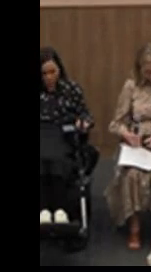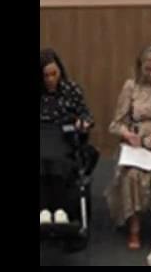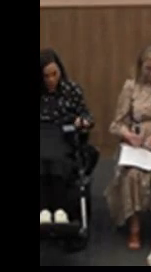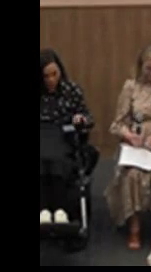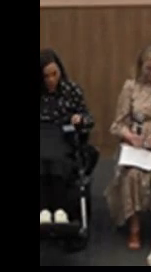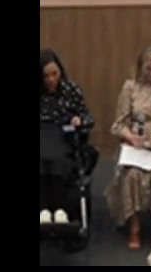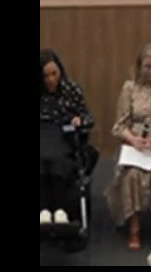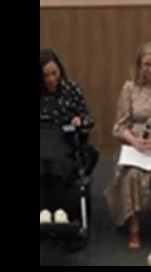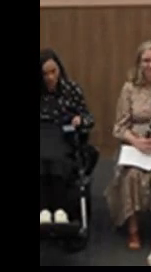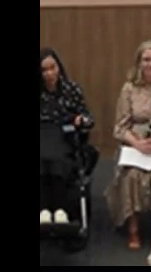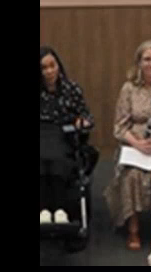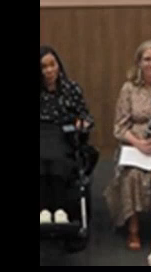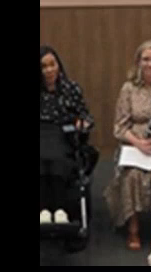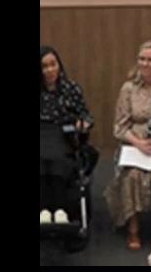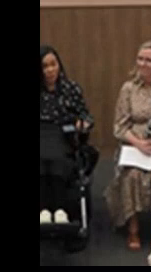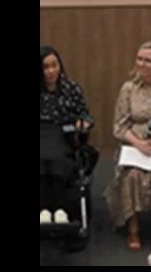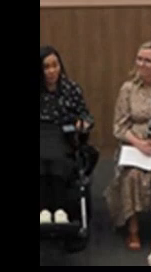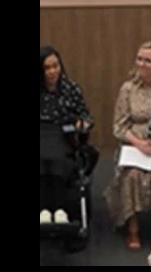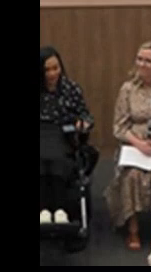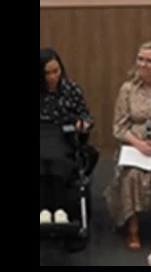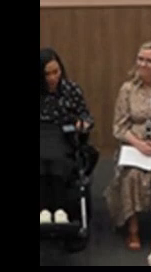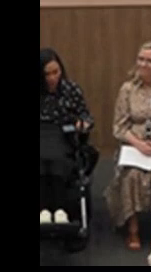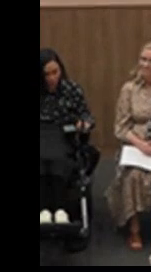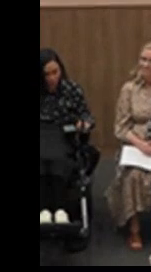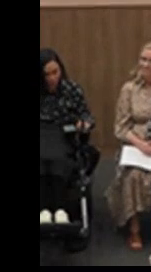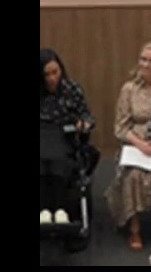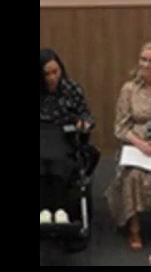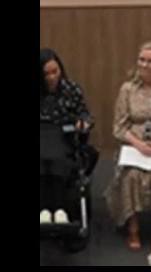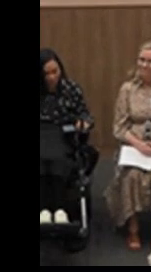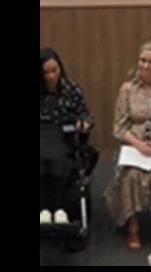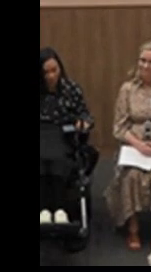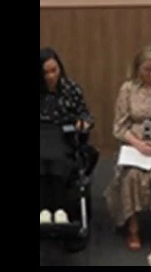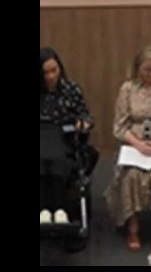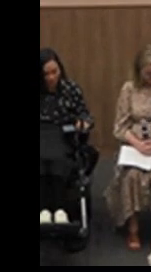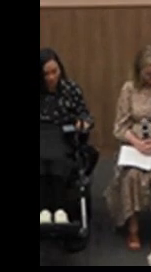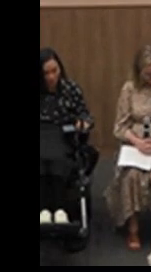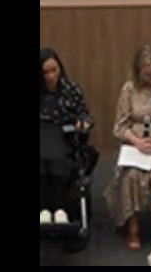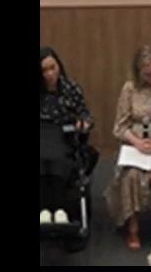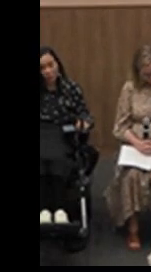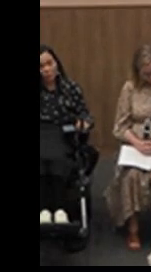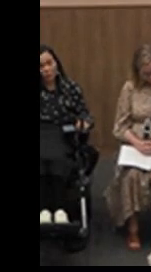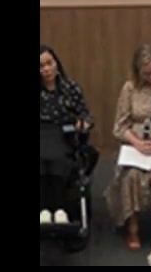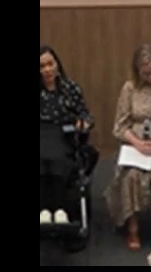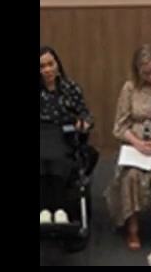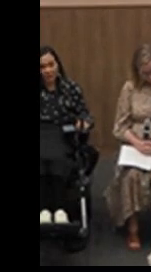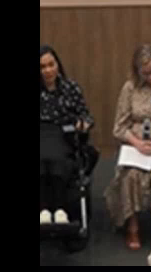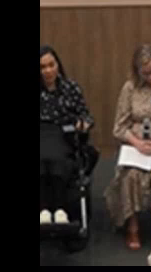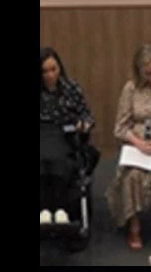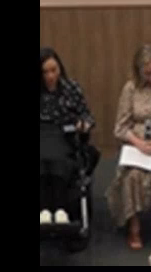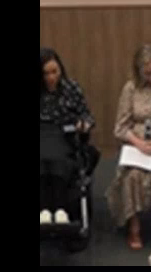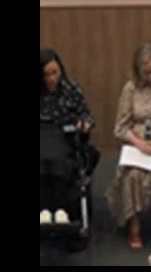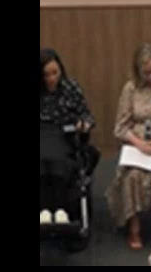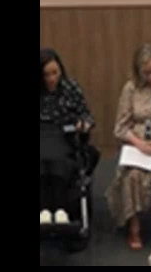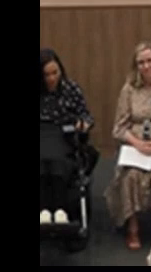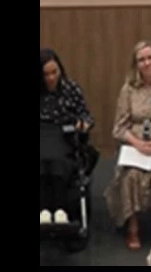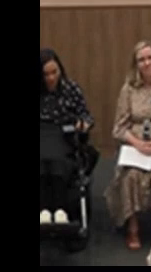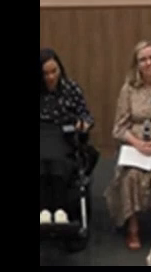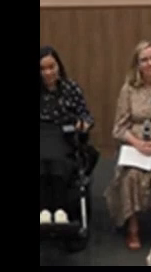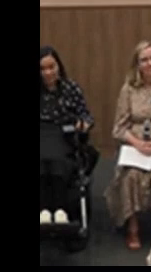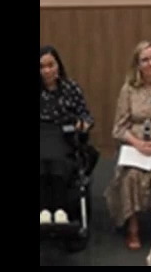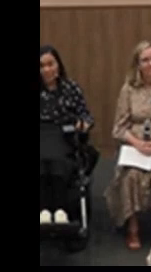in the community. Provide practical tips and tools on how to share information for improved healthcare